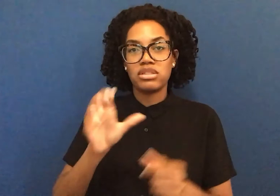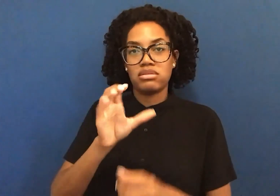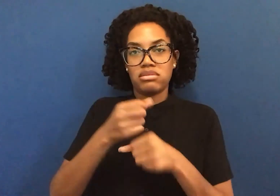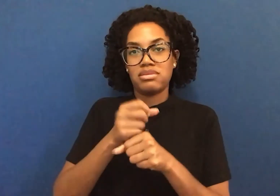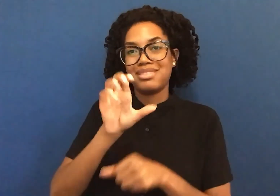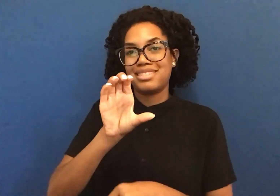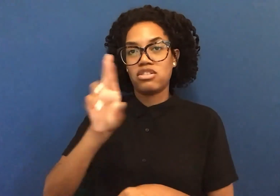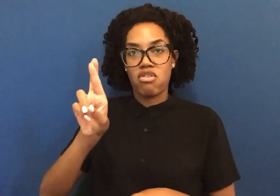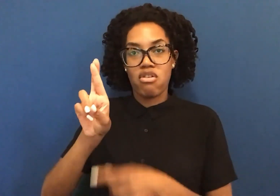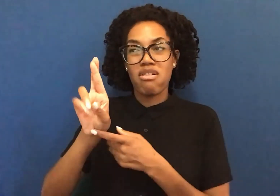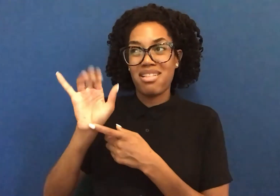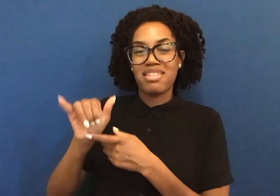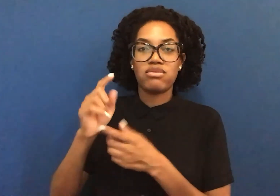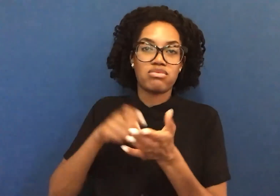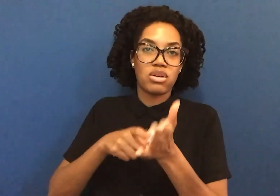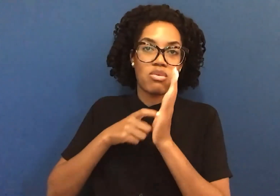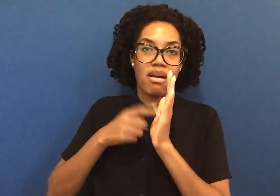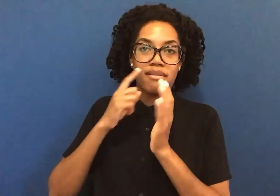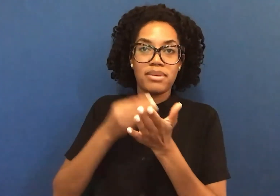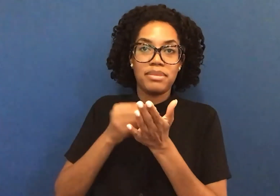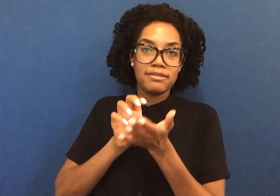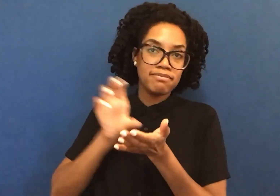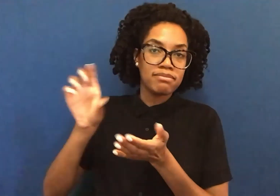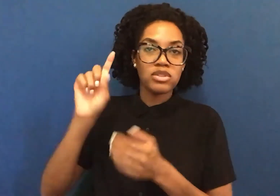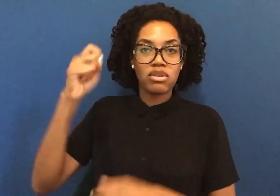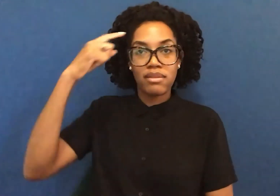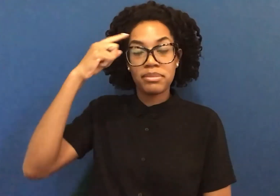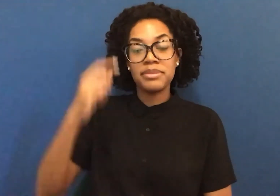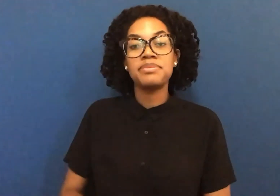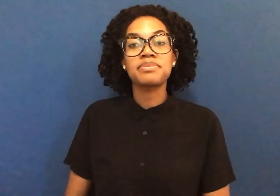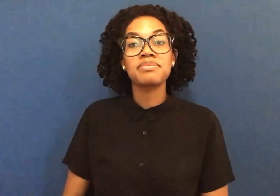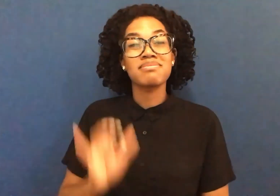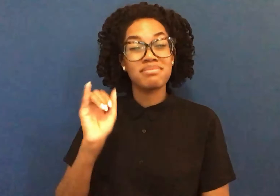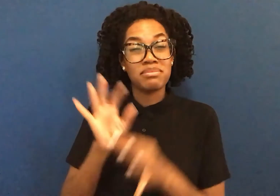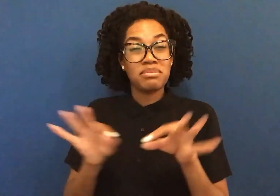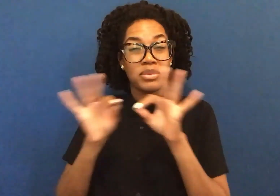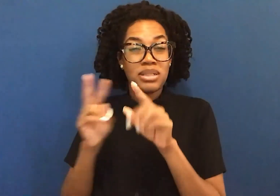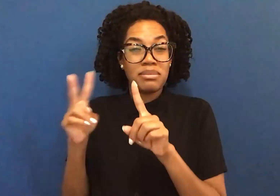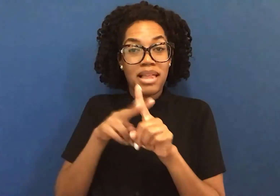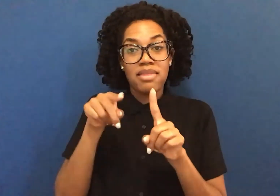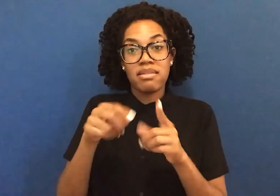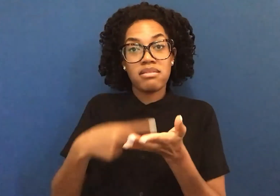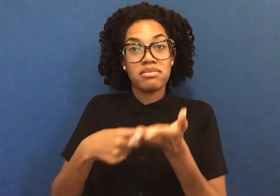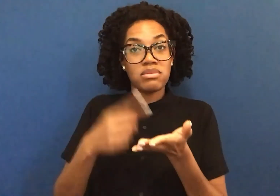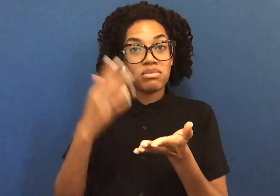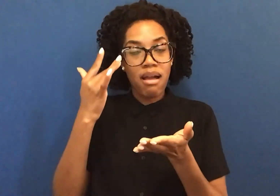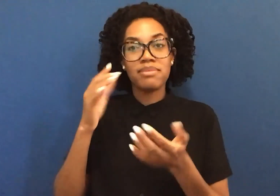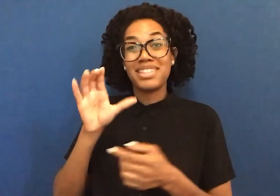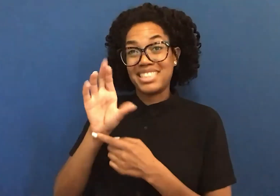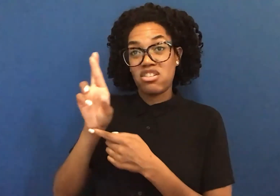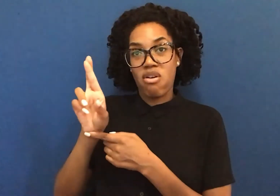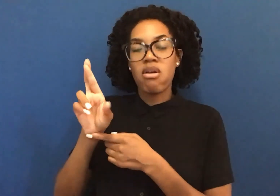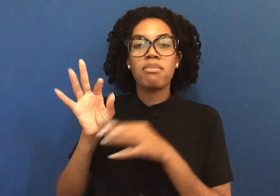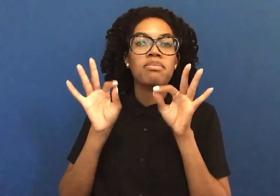government. And it's important to our conversation today because it's also an opportunity for the White House to request new funding that they perhaps